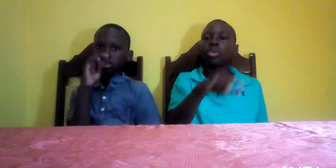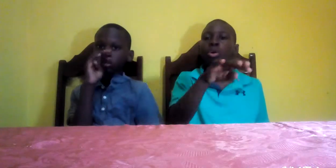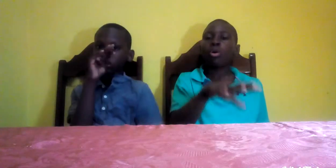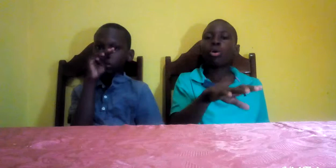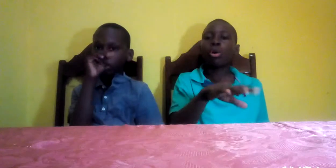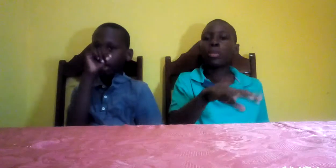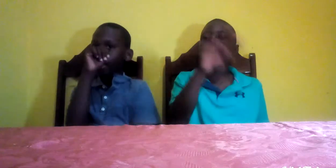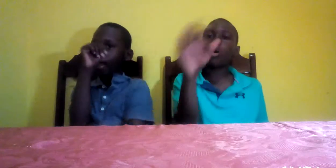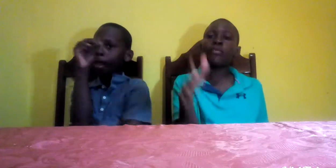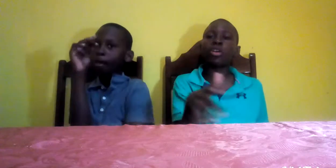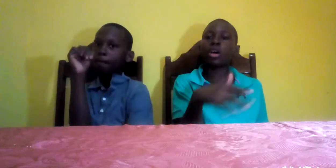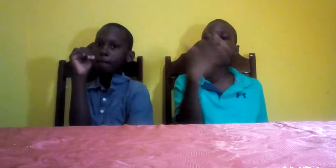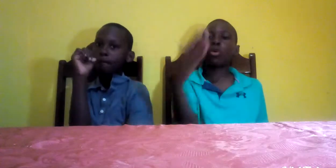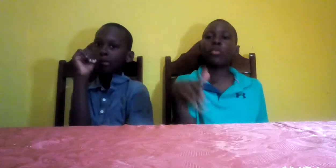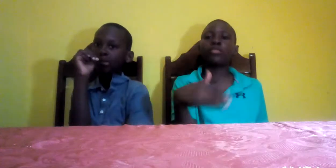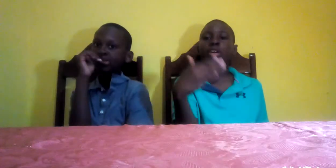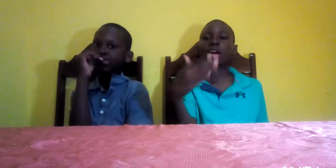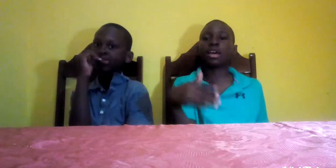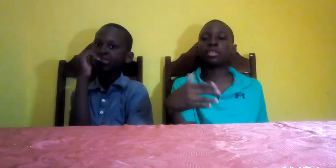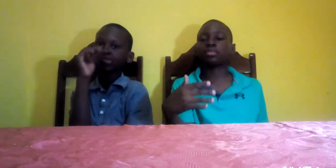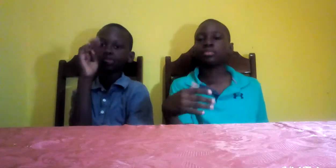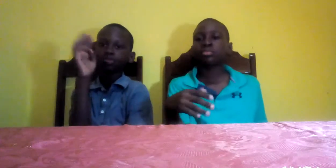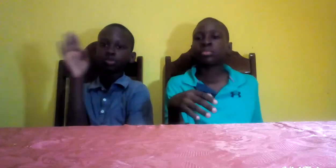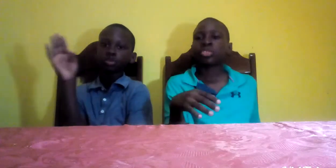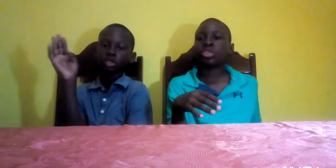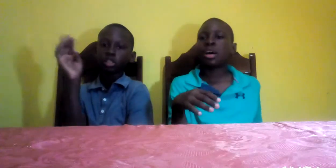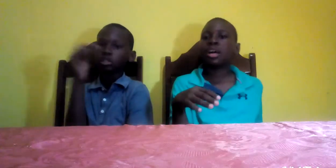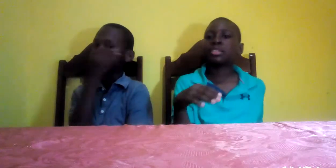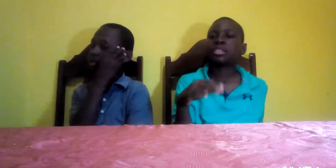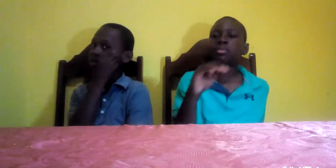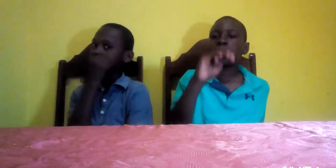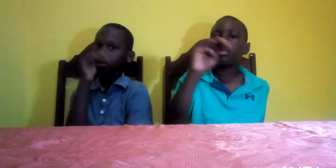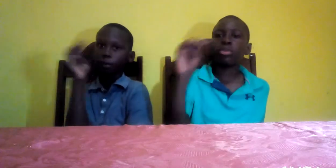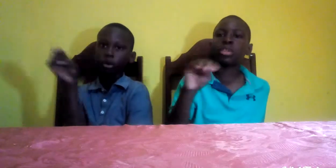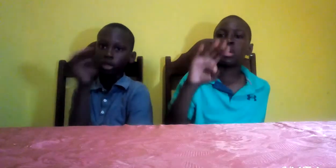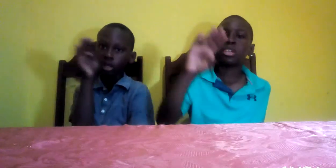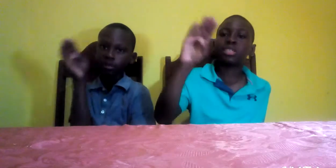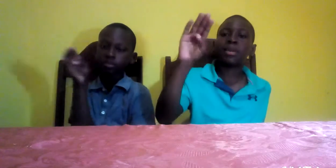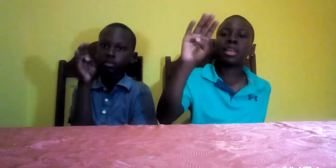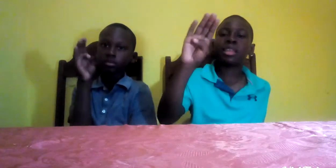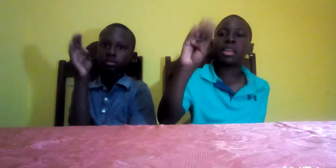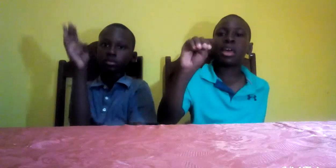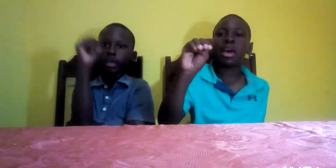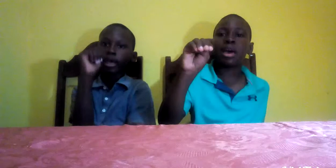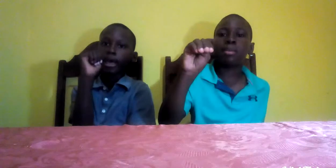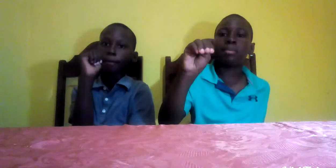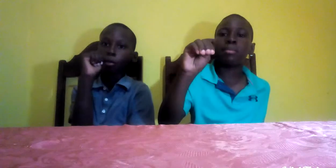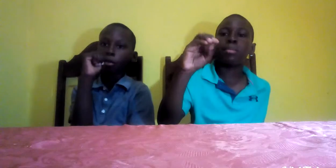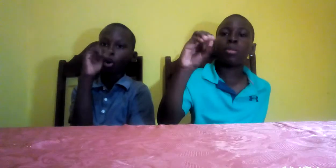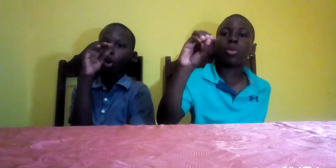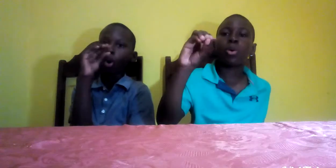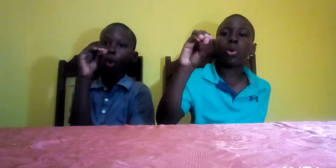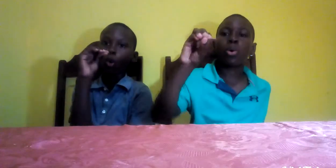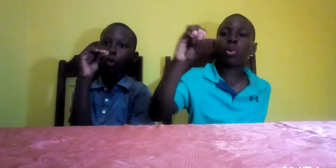over and over again. Monday. guys, Monday. Spelling M-O